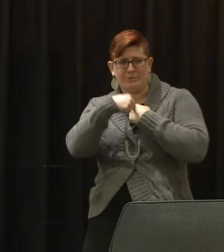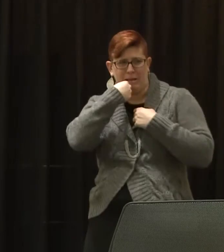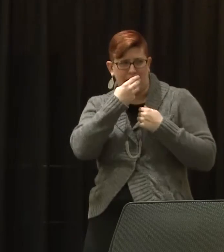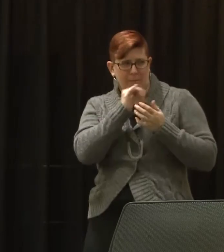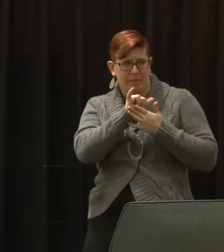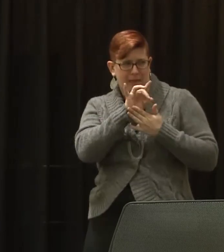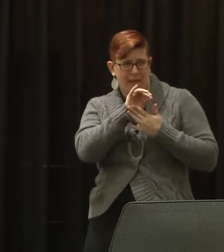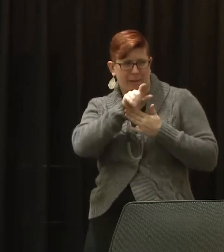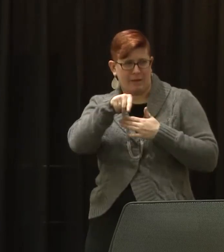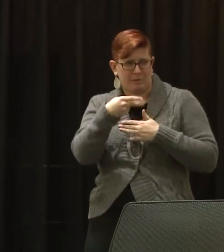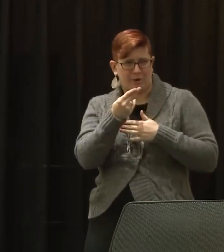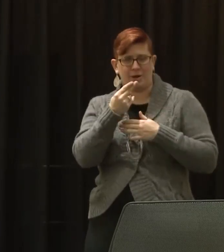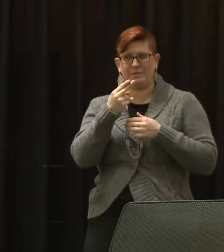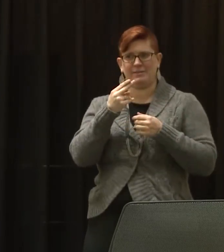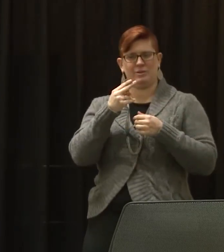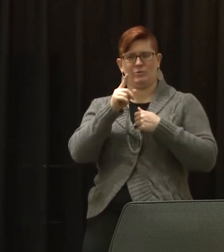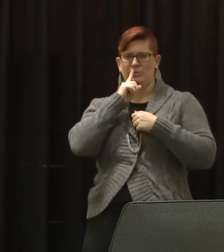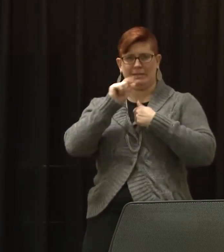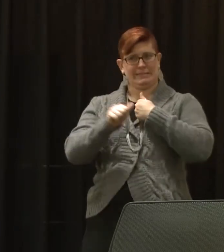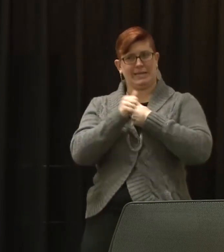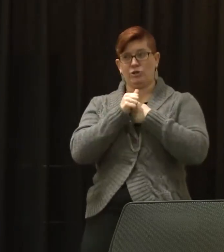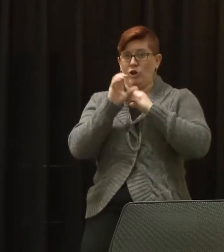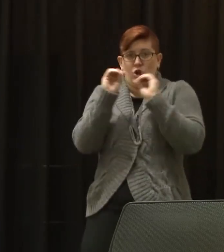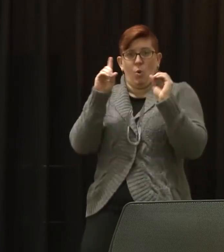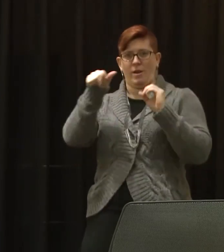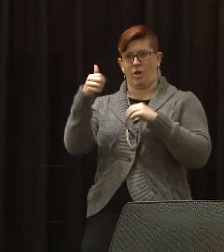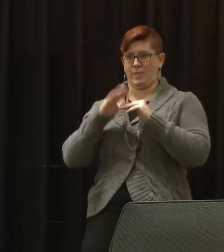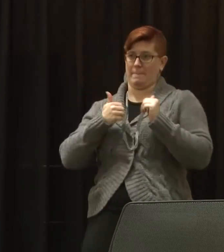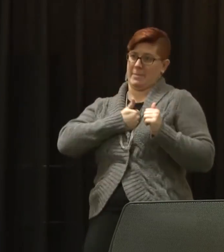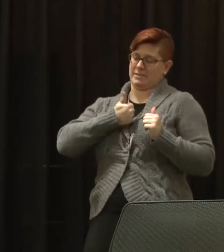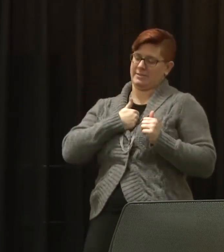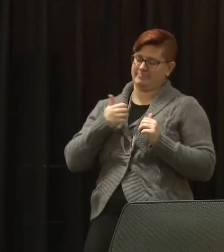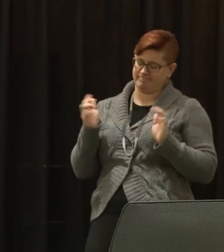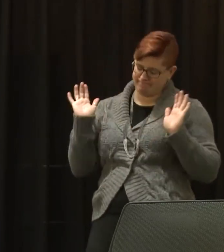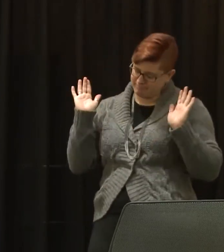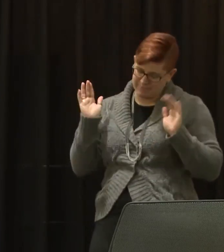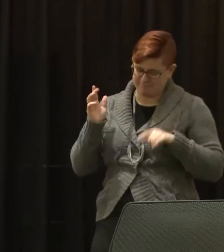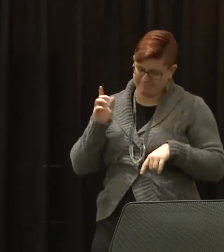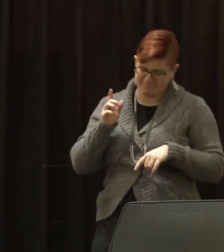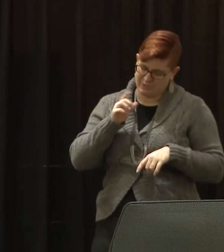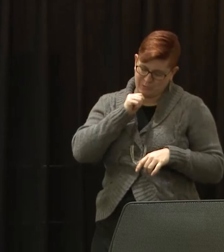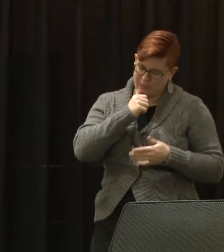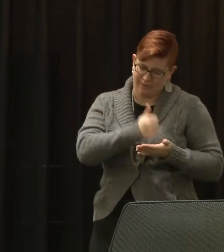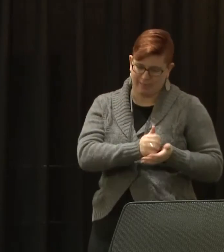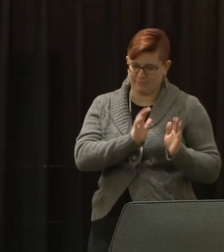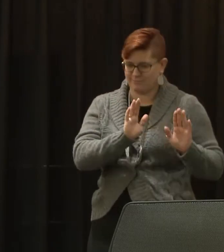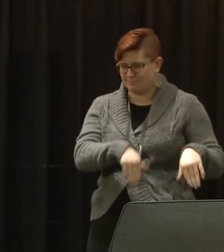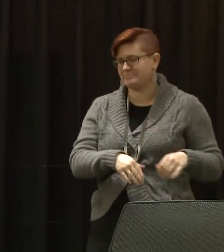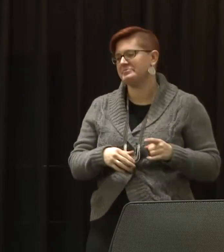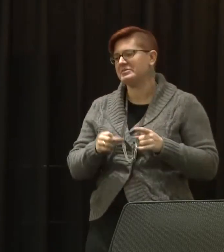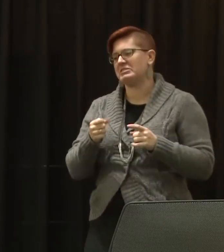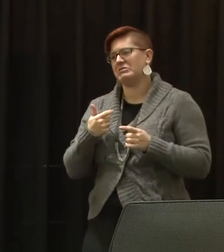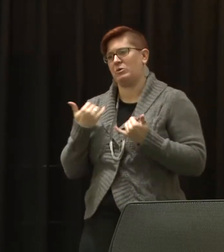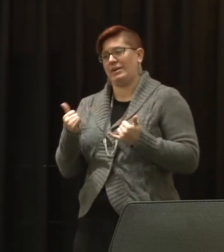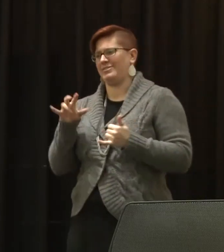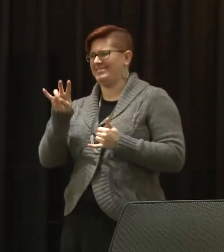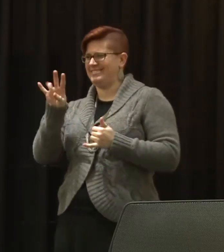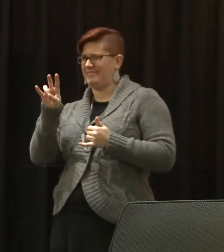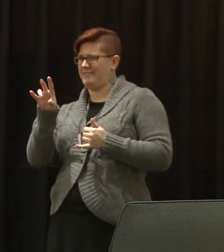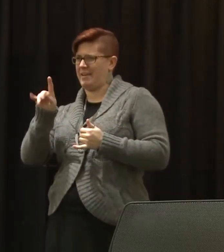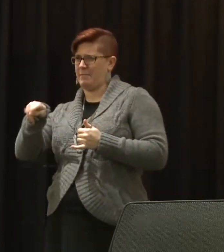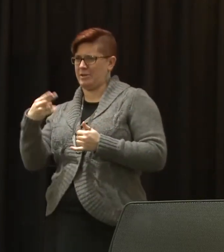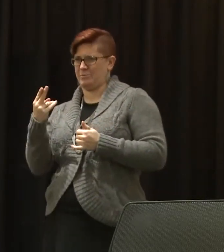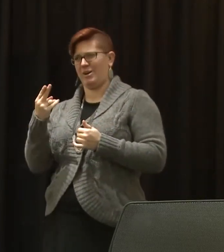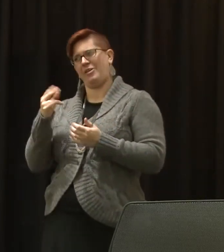miles per hour endangered no one but myself. But there is no use in doing so, and besides, the speed limit here is 75, which